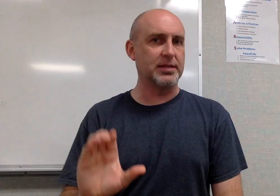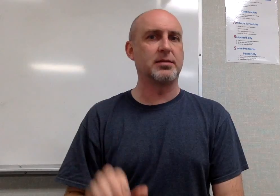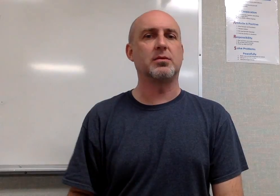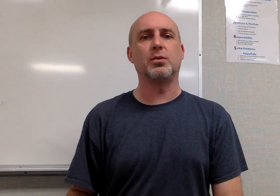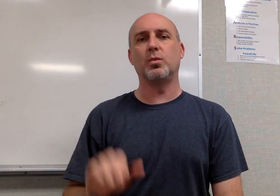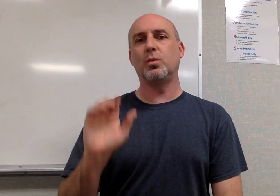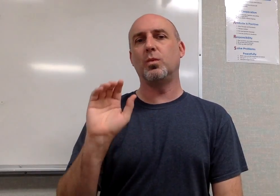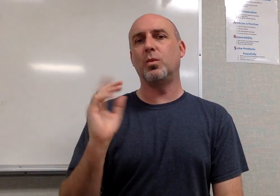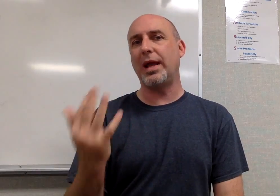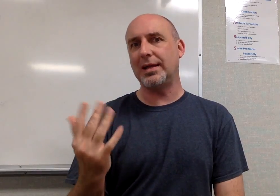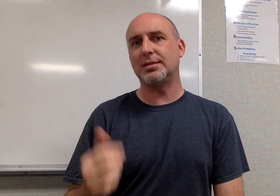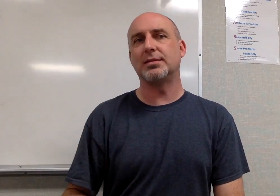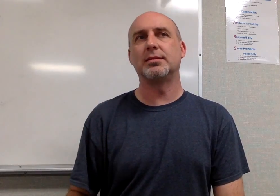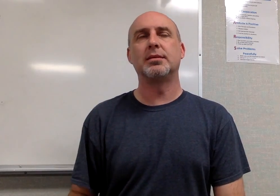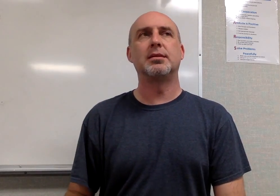seconds, or wait